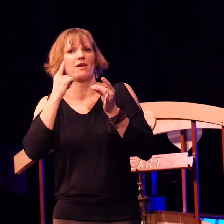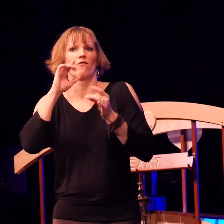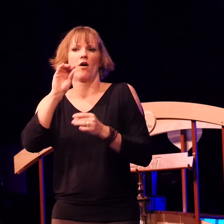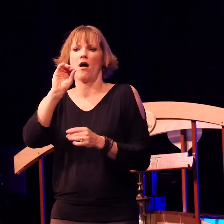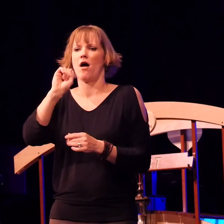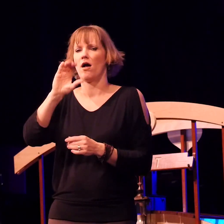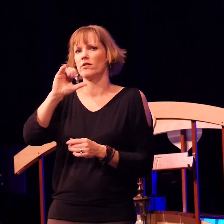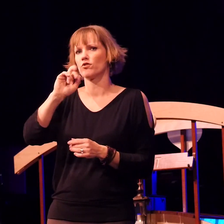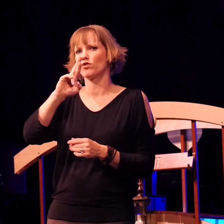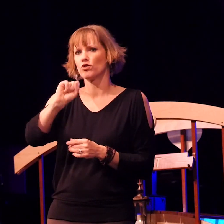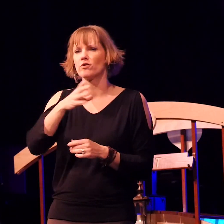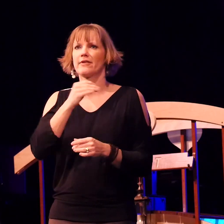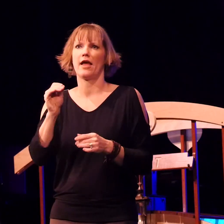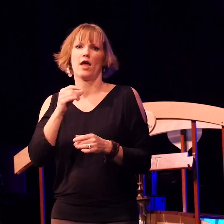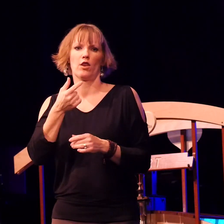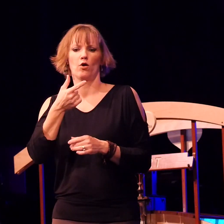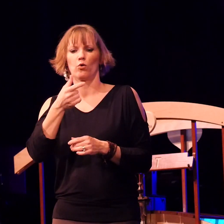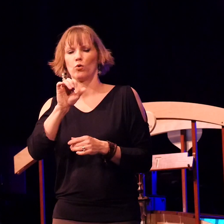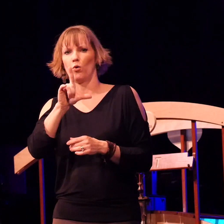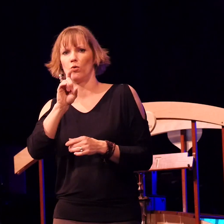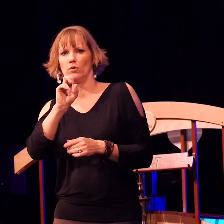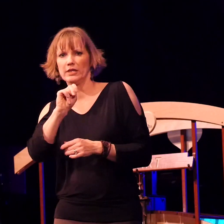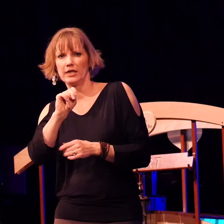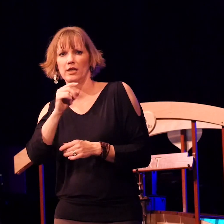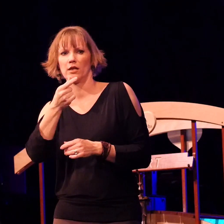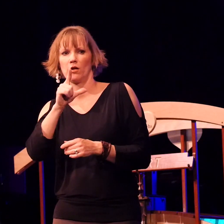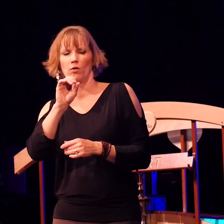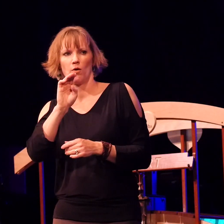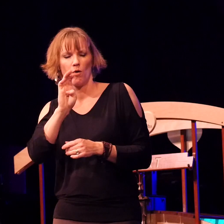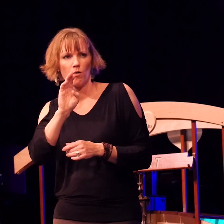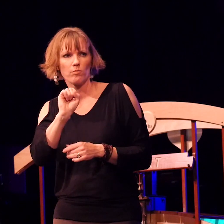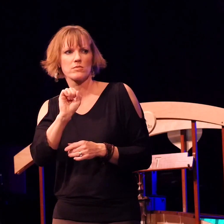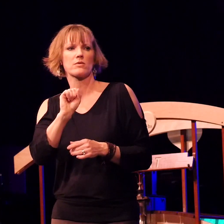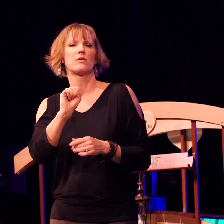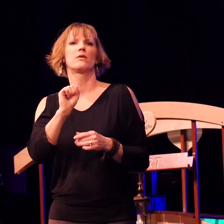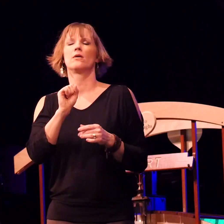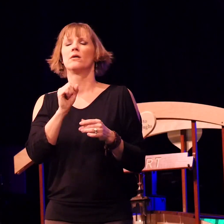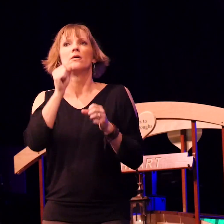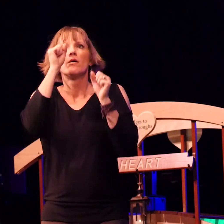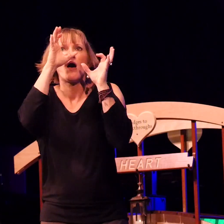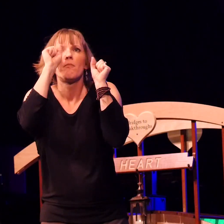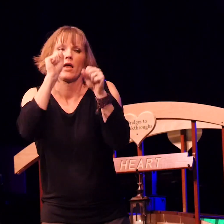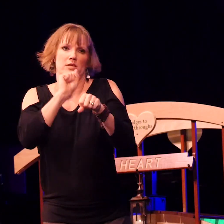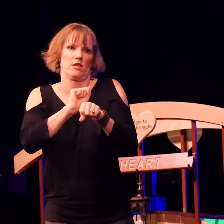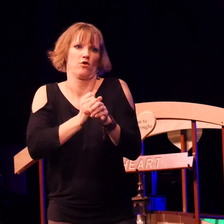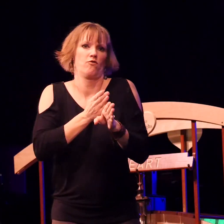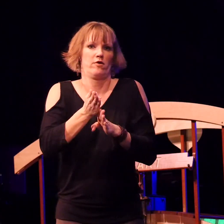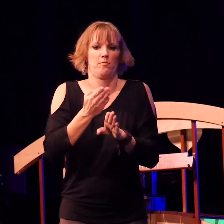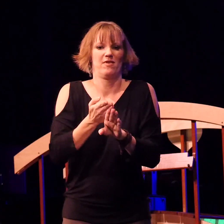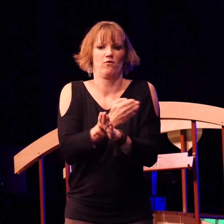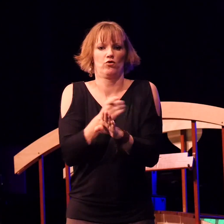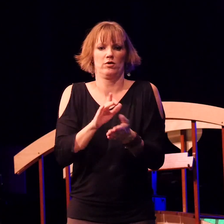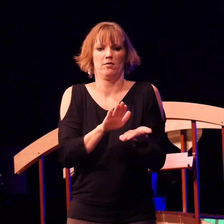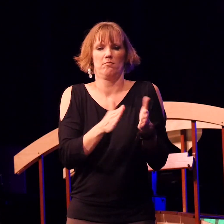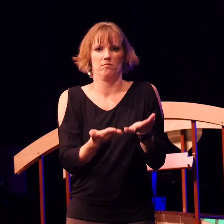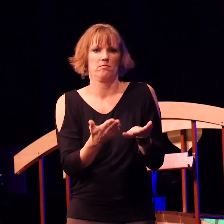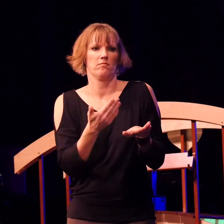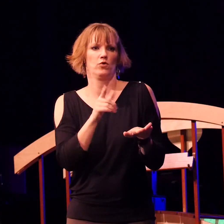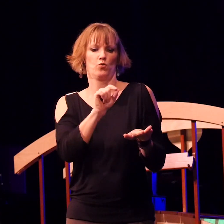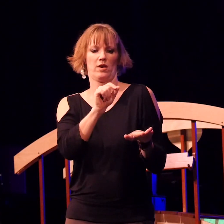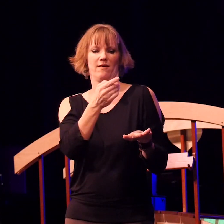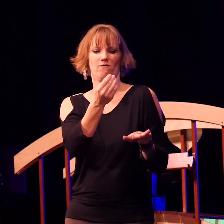Golden Globes and those kinds of shows, and just had an incredible career before she passed in 2014.